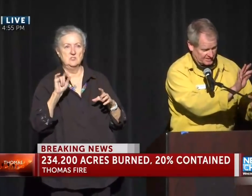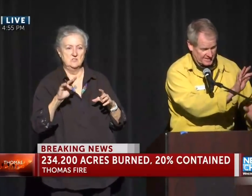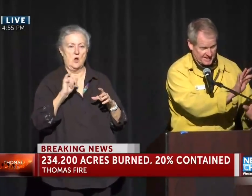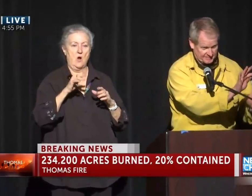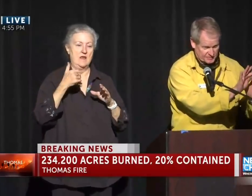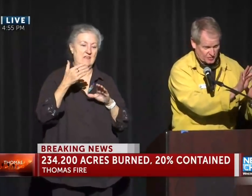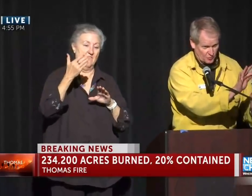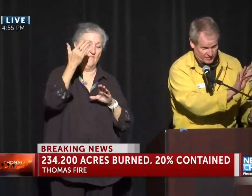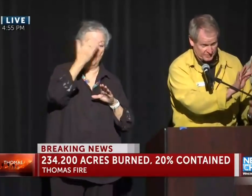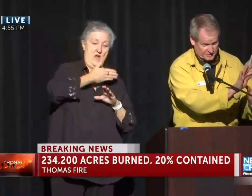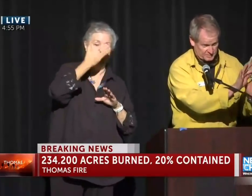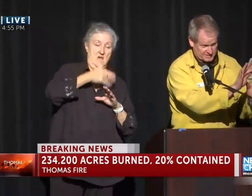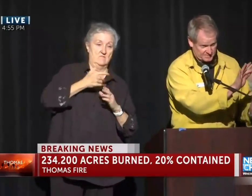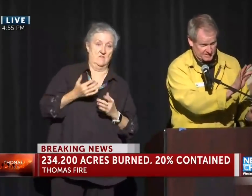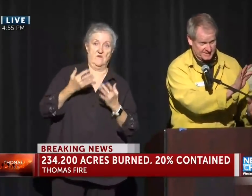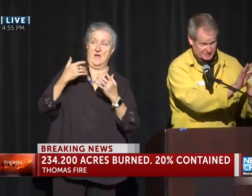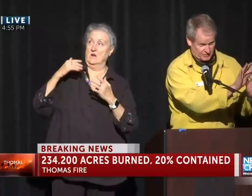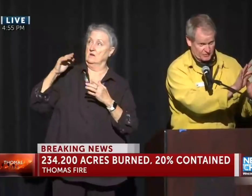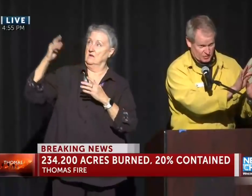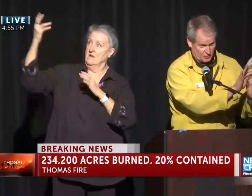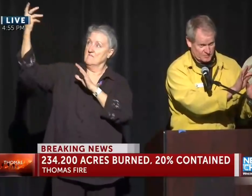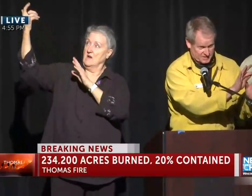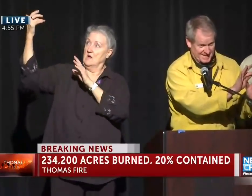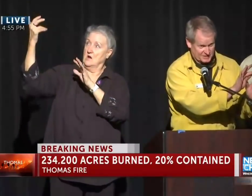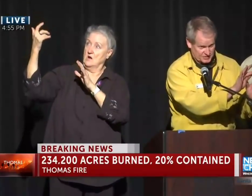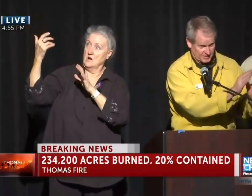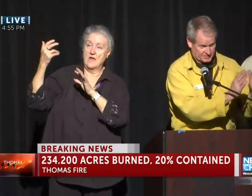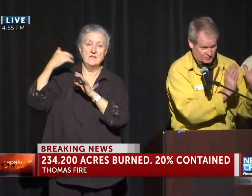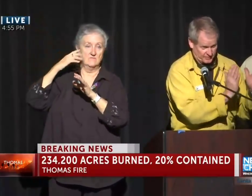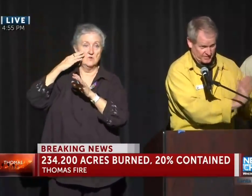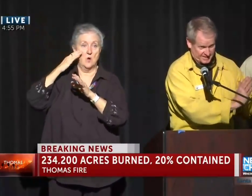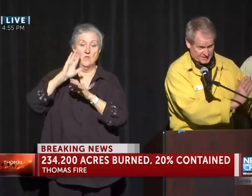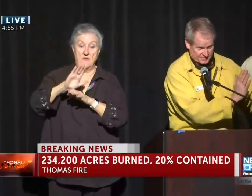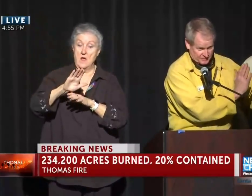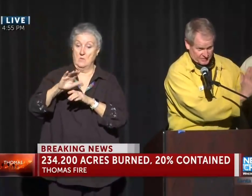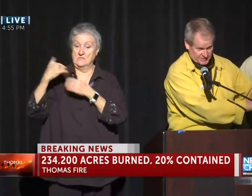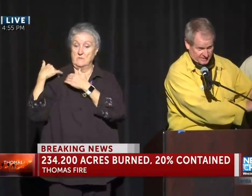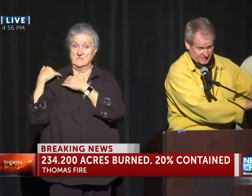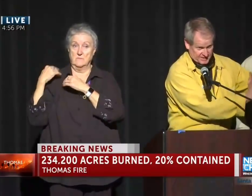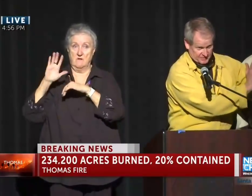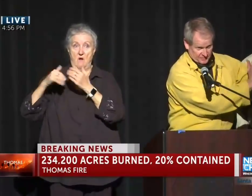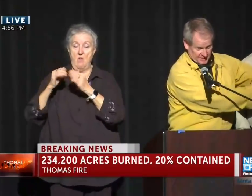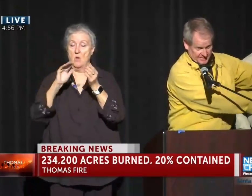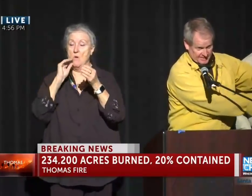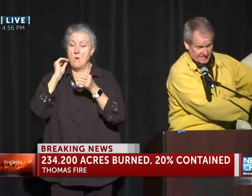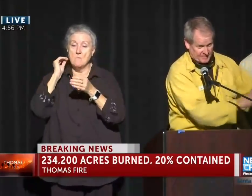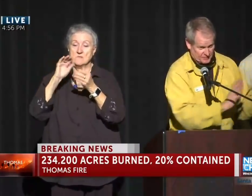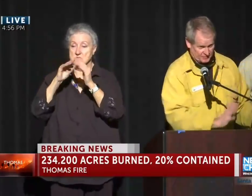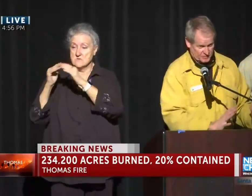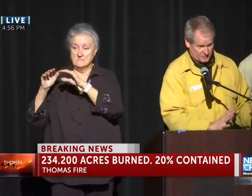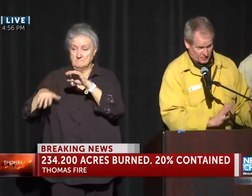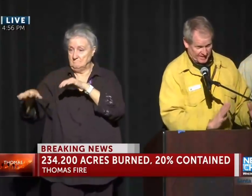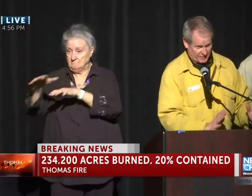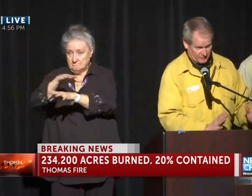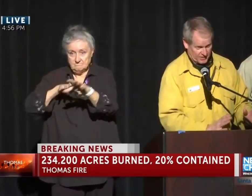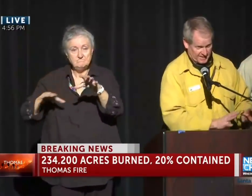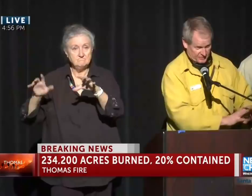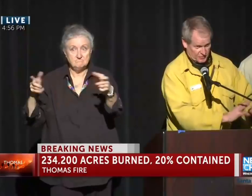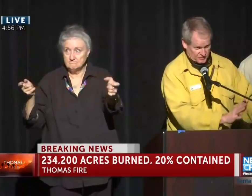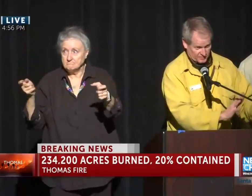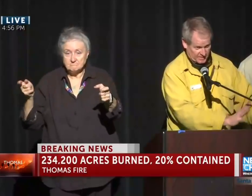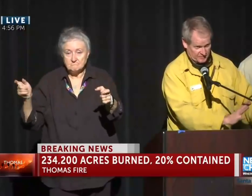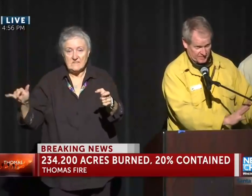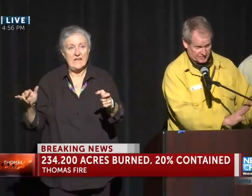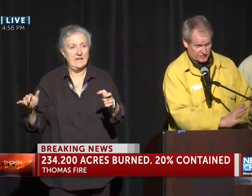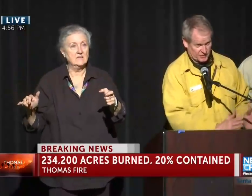up on the hill, and they have to know what their responsibility is, all those homes in that chunk. So we've got each division identified. That